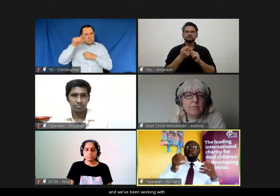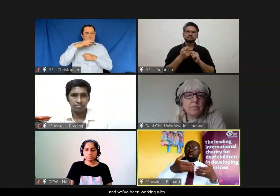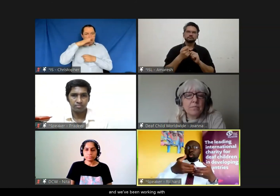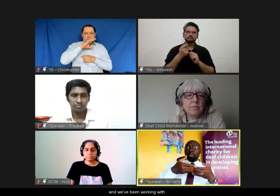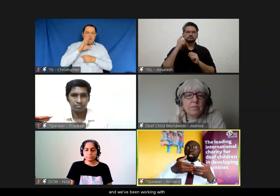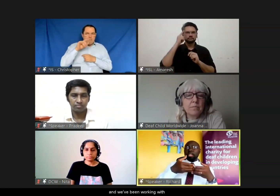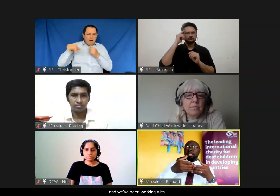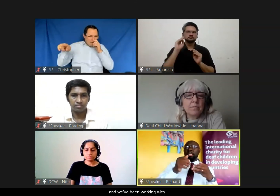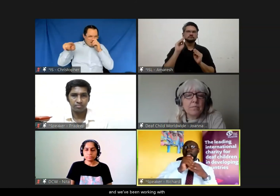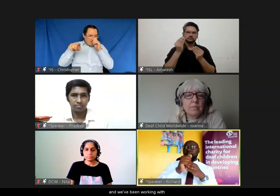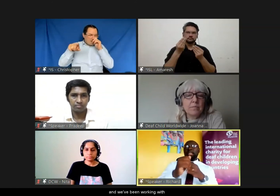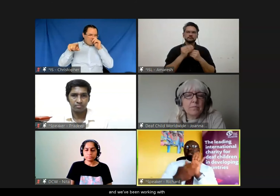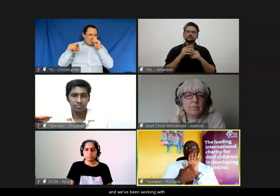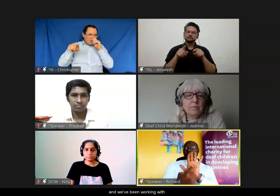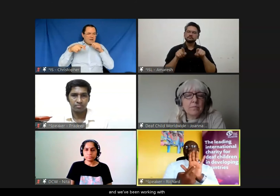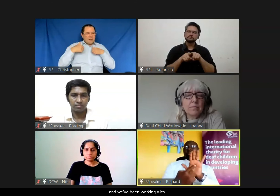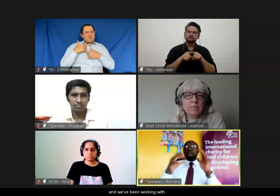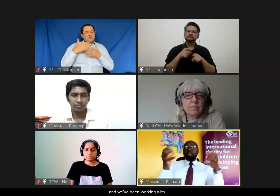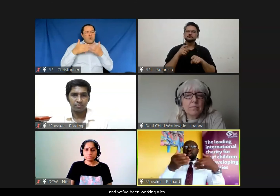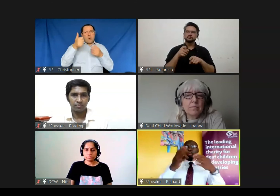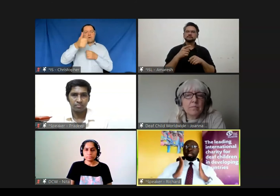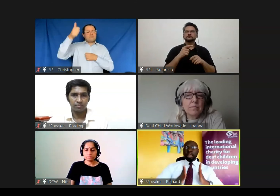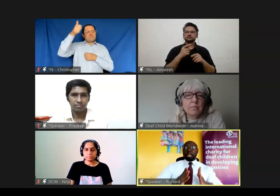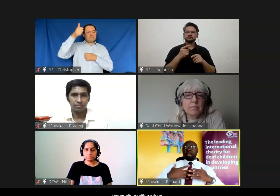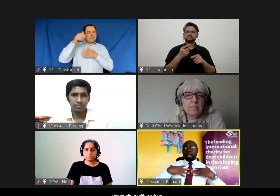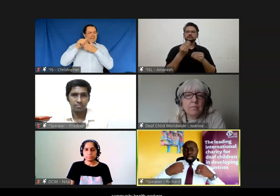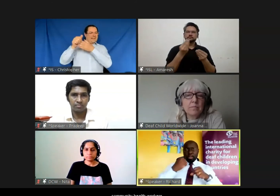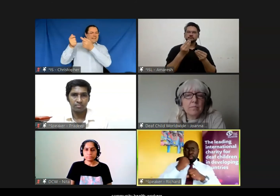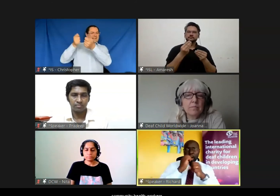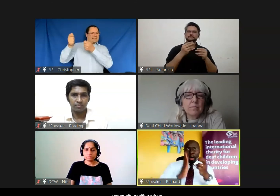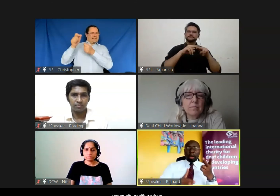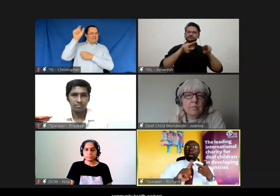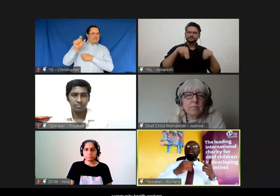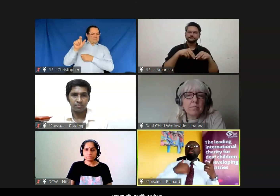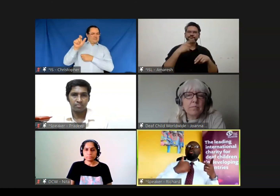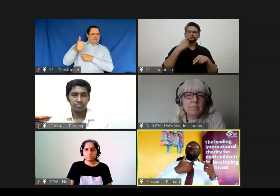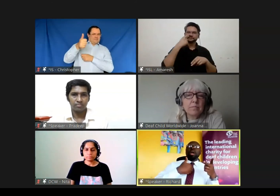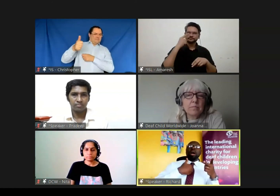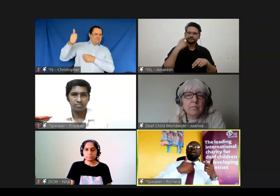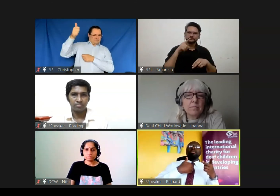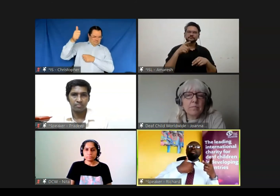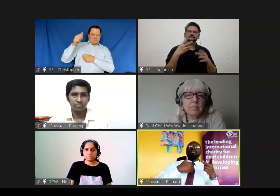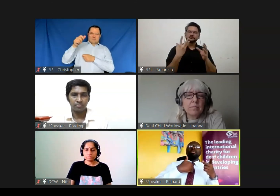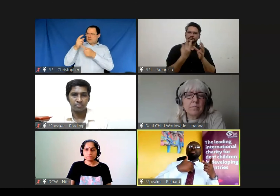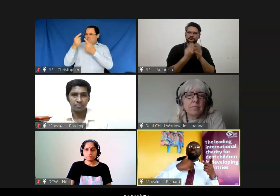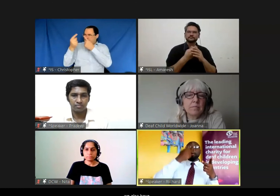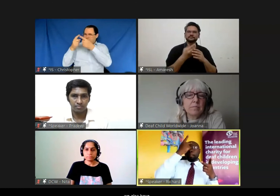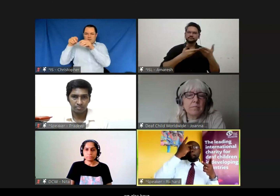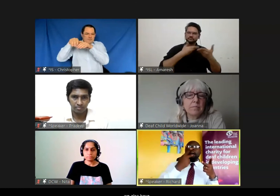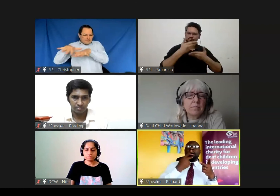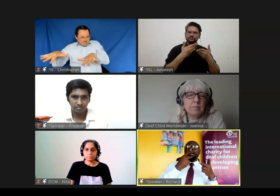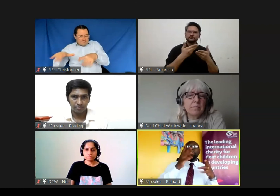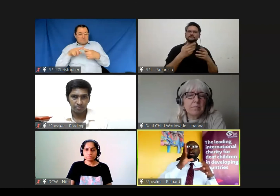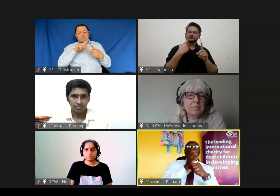and we've been working with some community leaders, for example, community health workers. We also